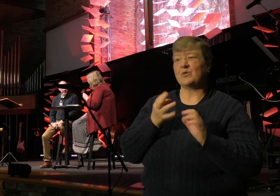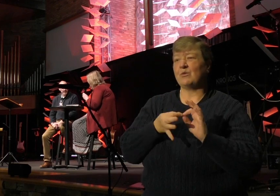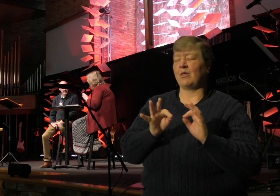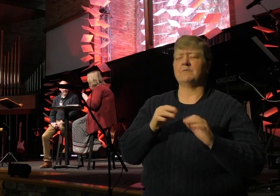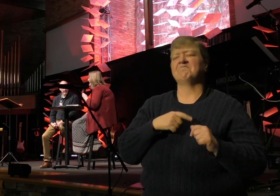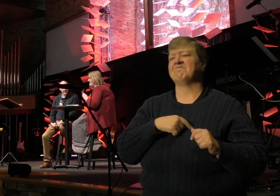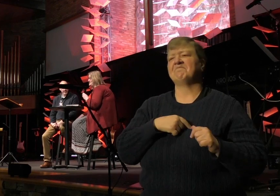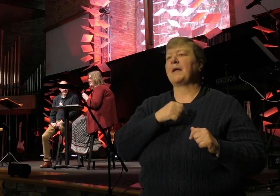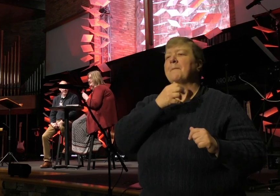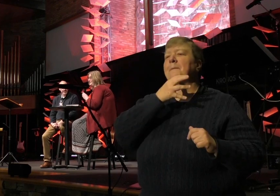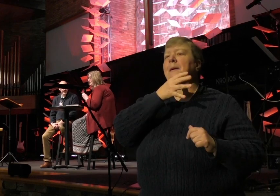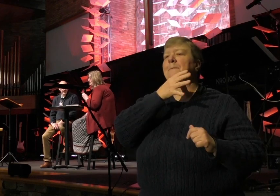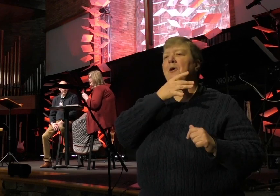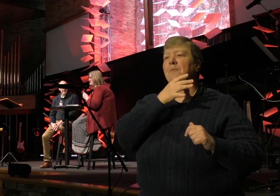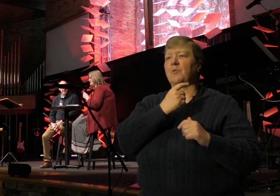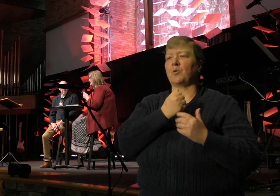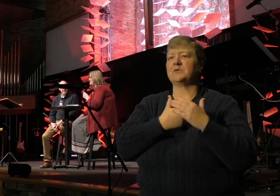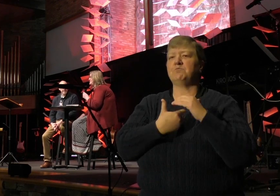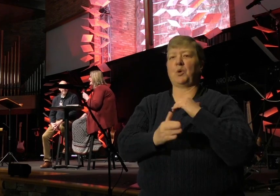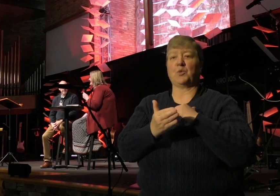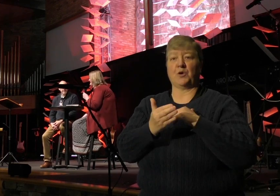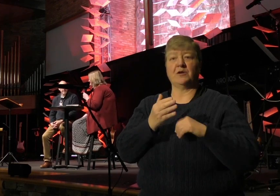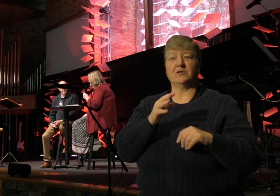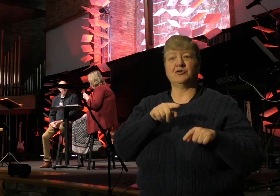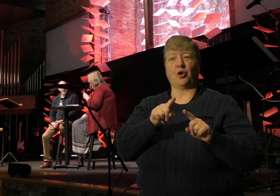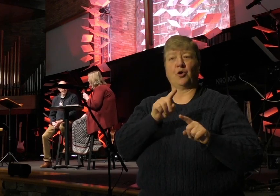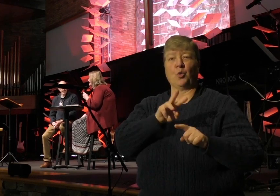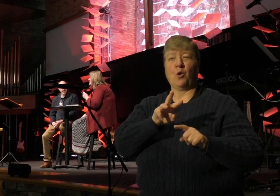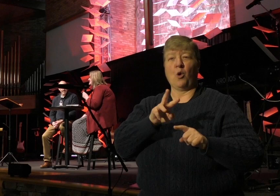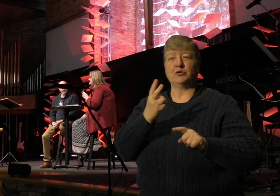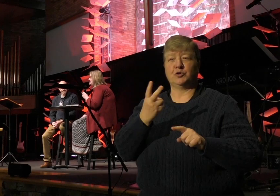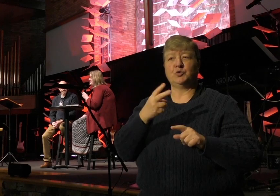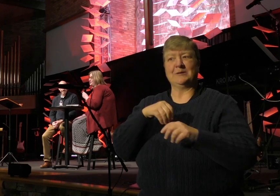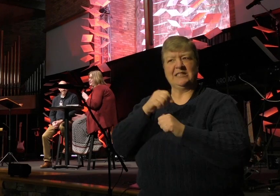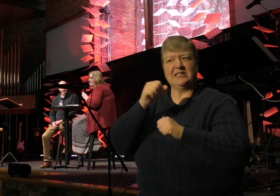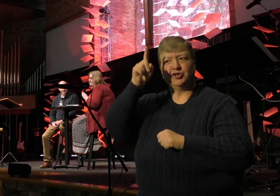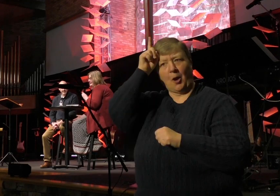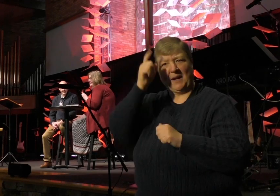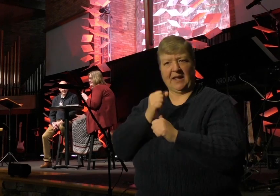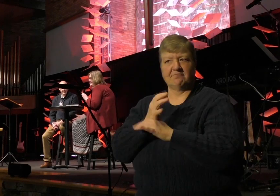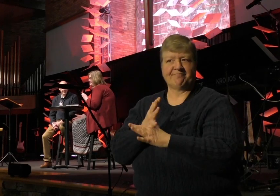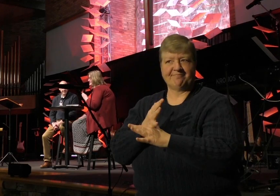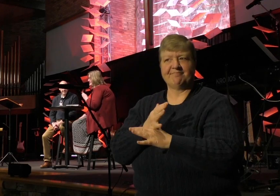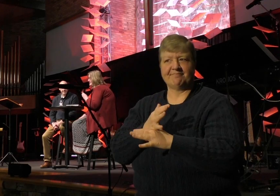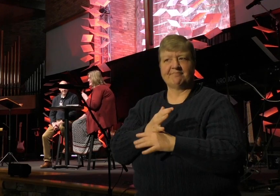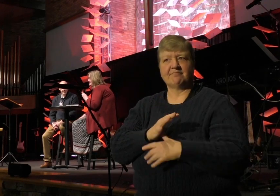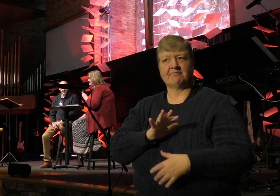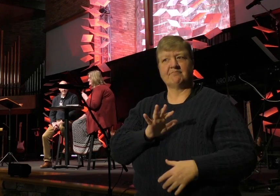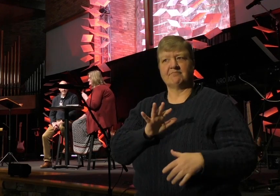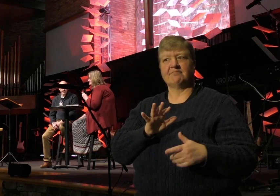in 1938 during World War II. And her only really